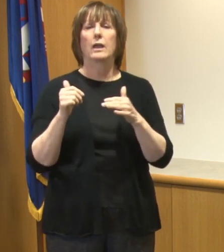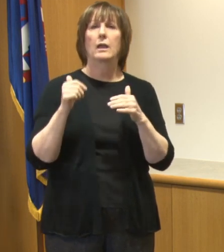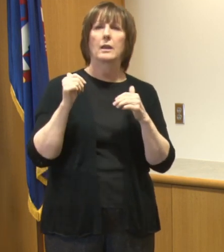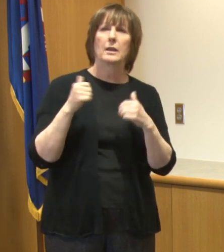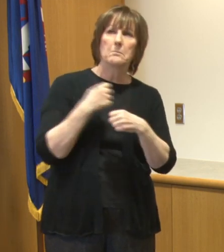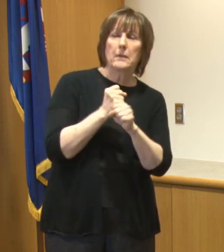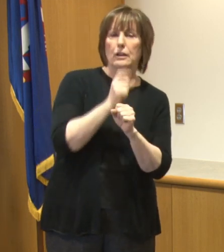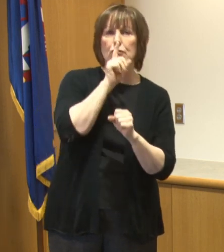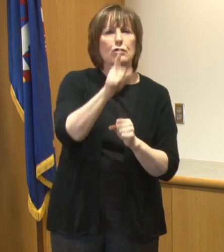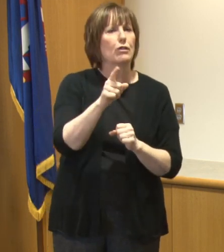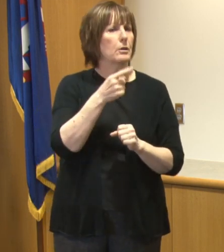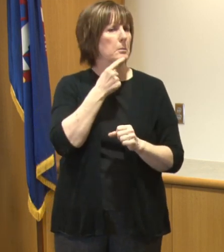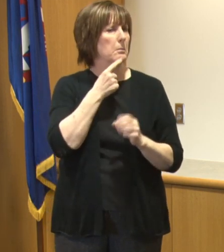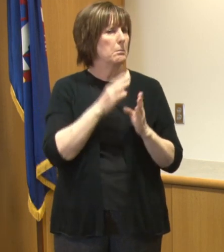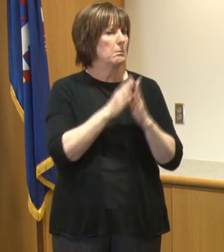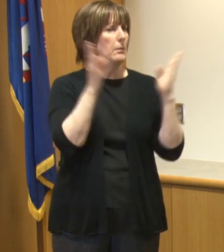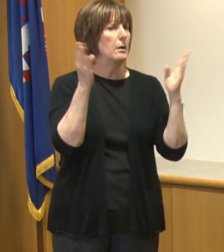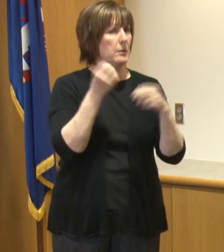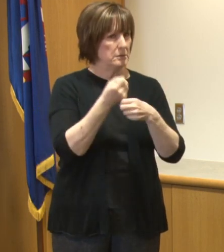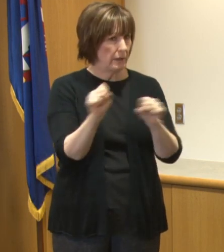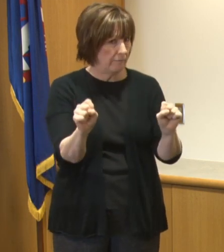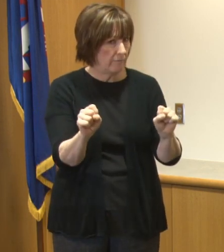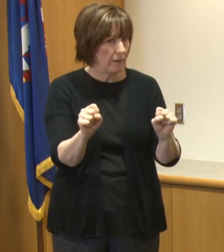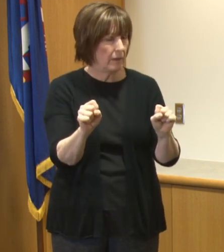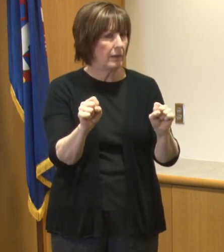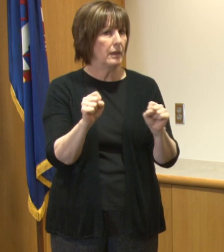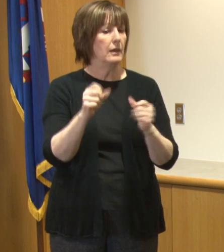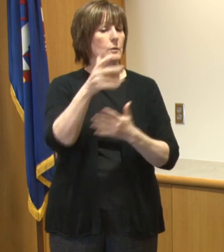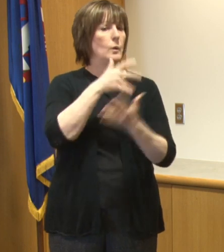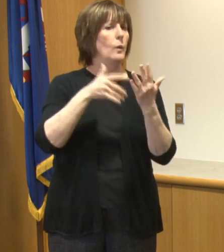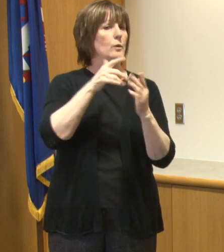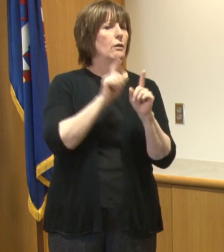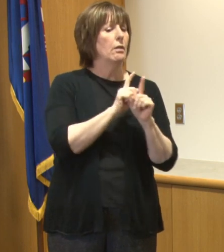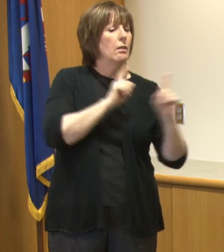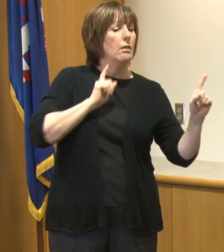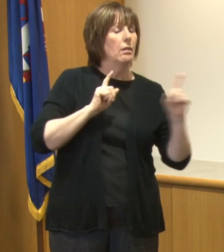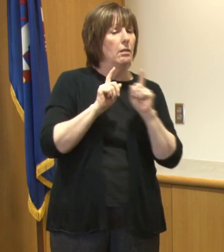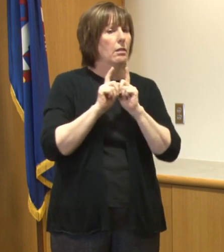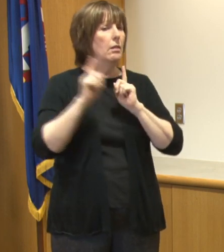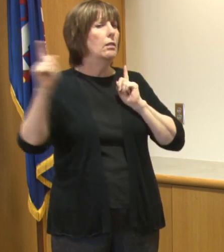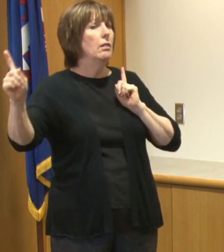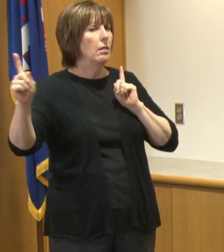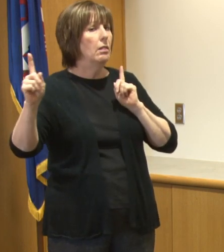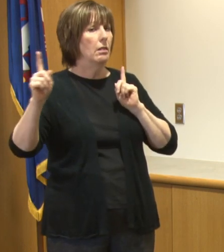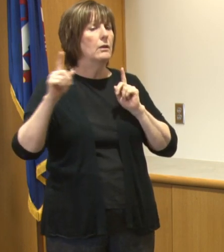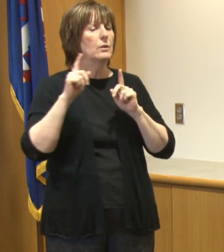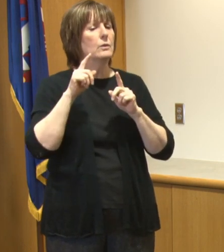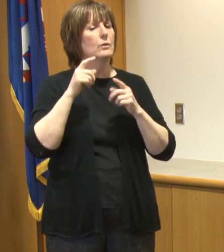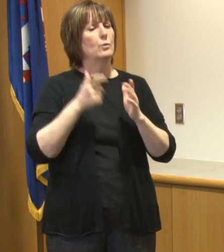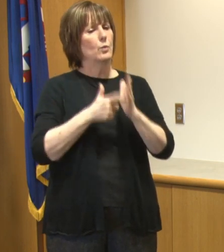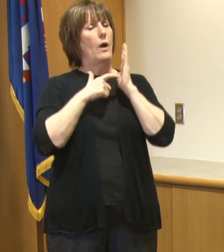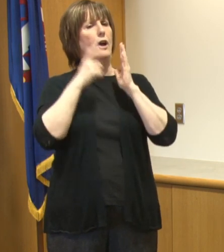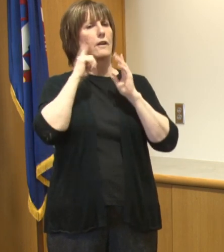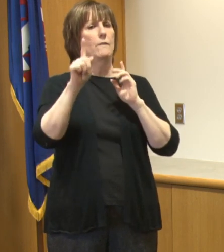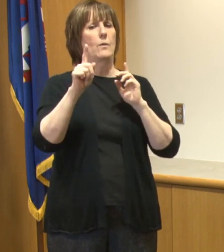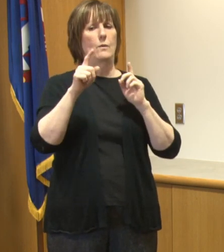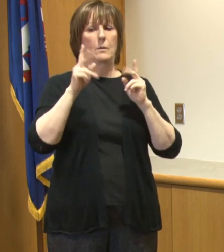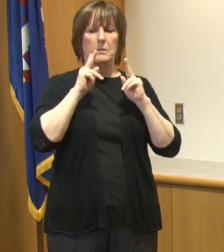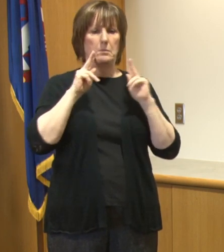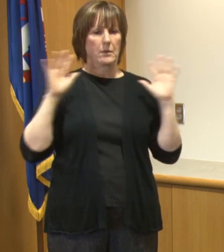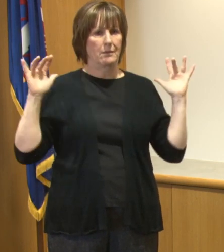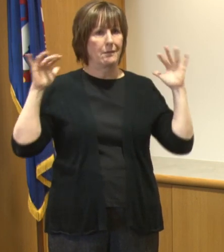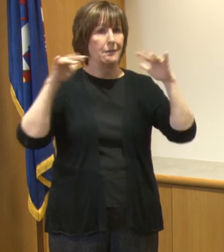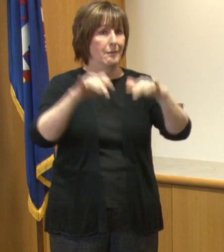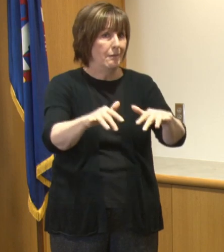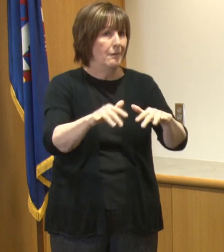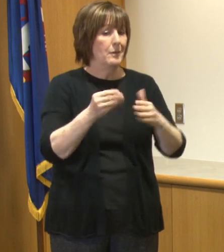ensure the public safety and the social distancing that's required for people to be able to be out and buy, you